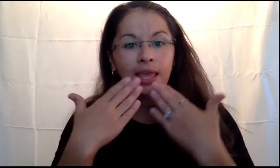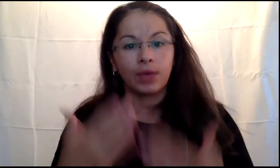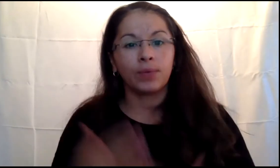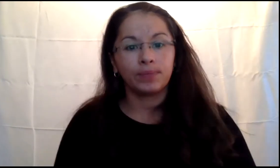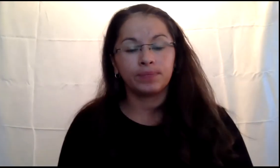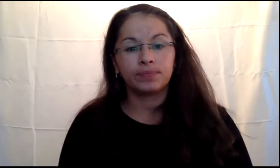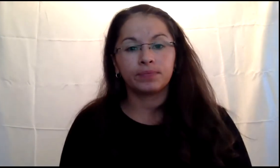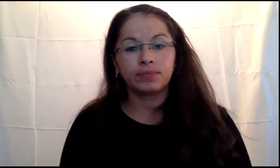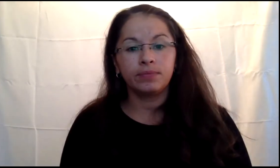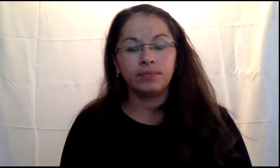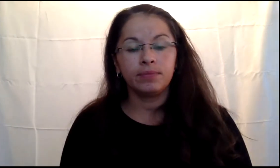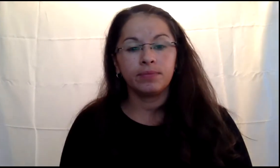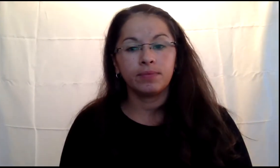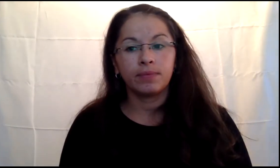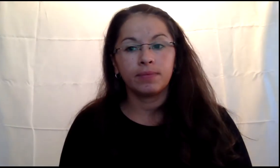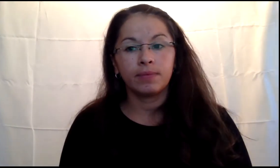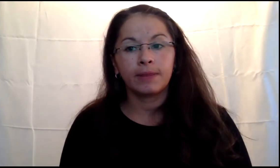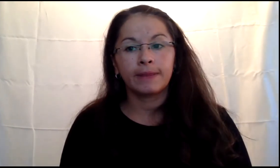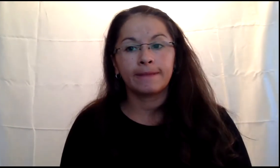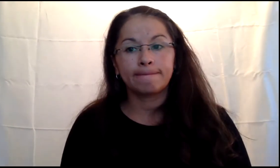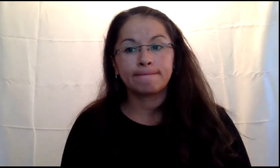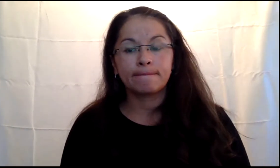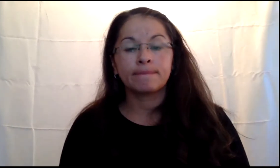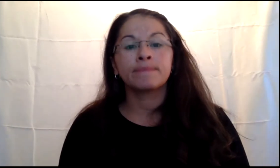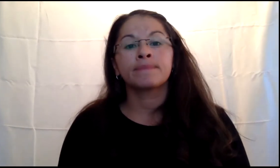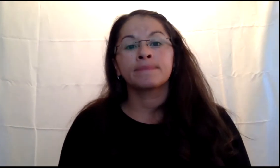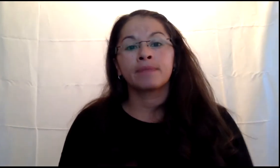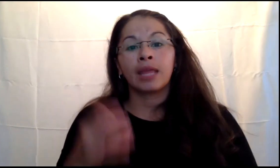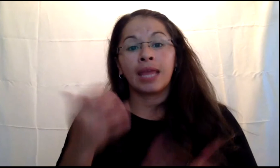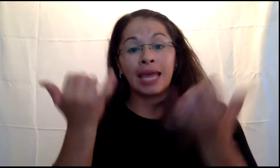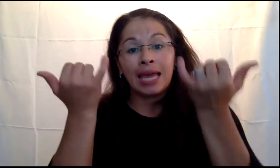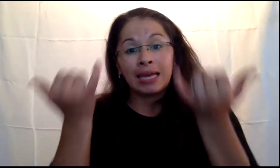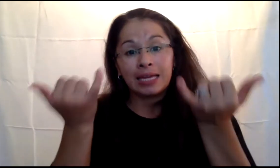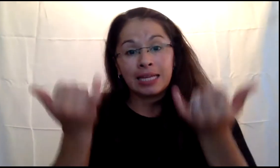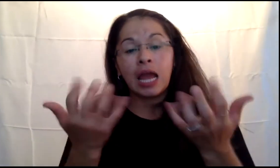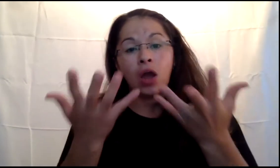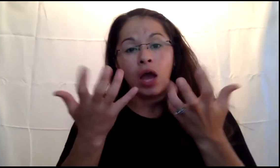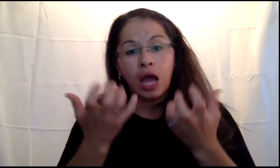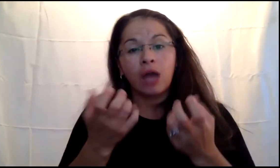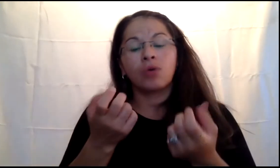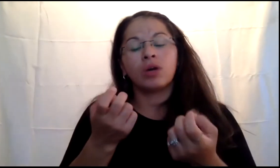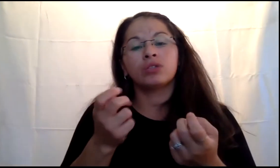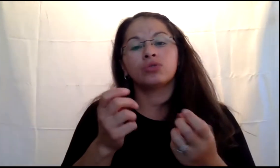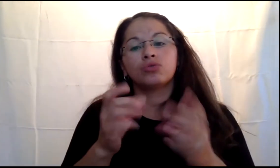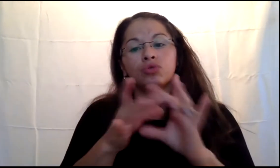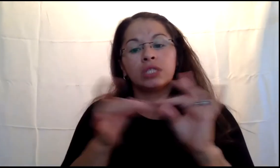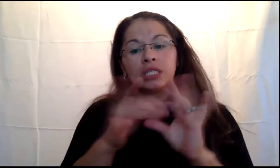So I kind of want to make a segue based on something that you mentioned, Luis, which are the type